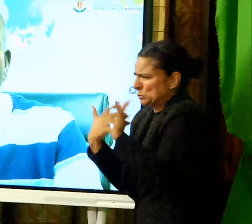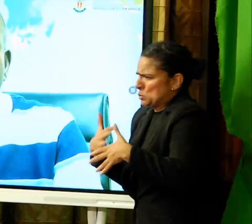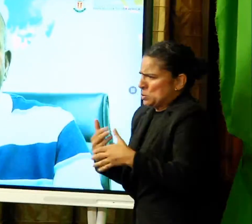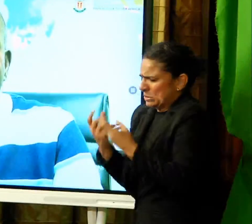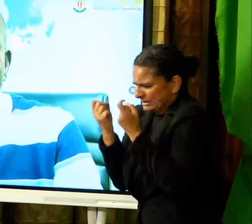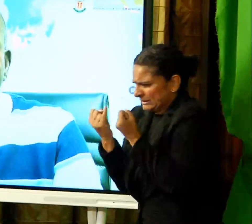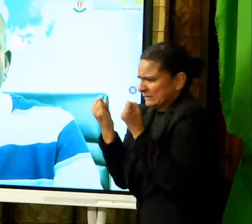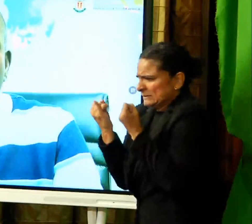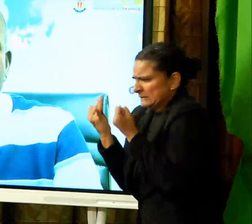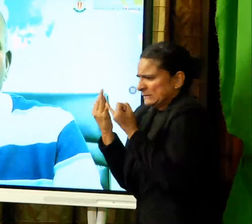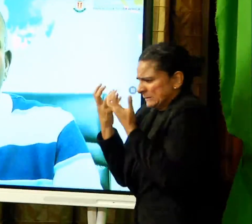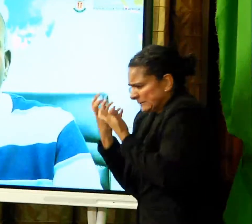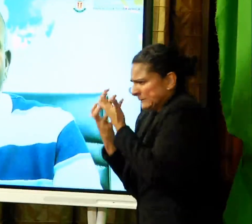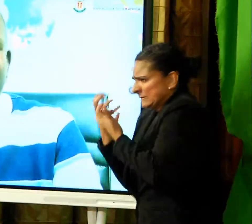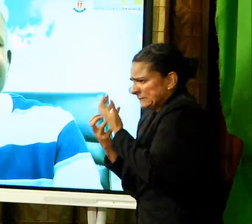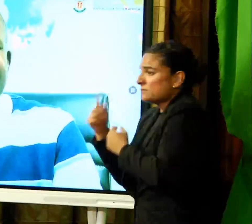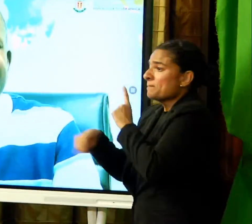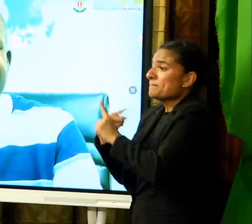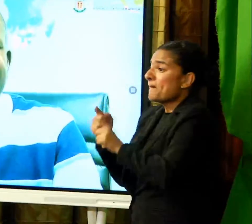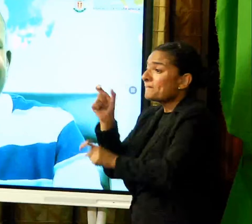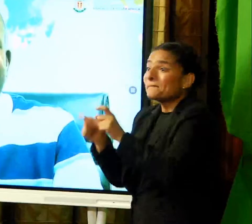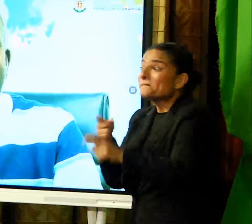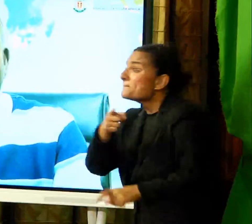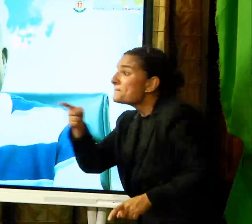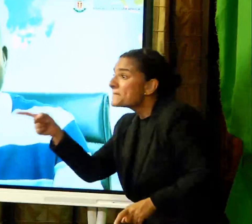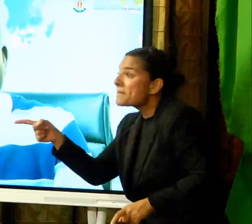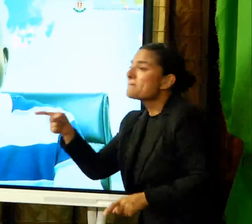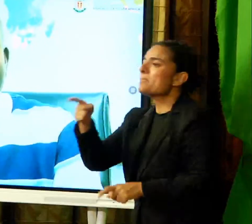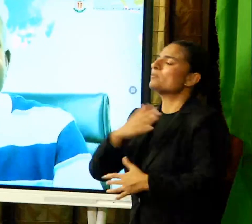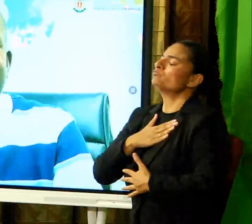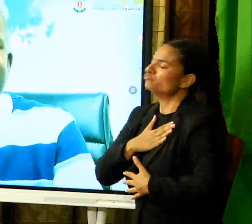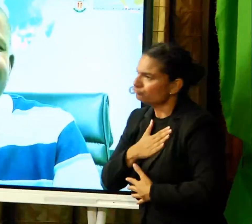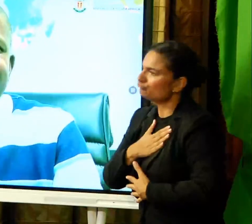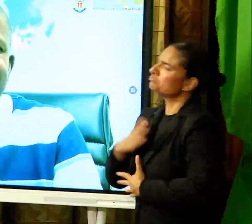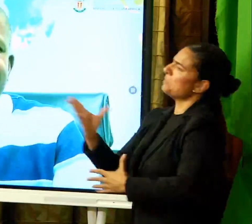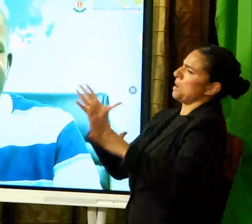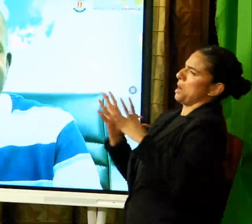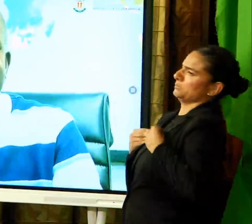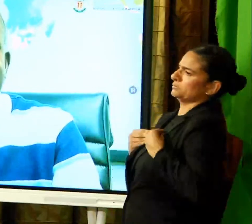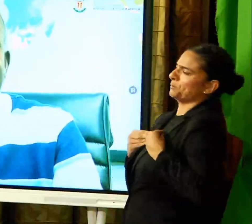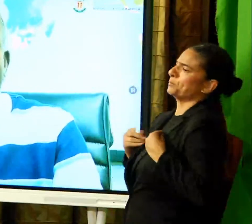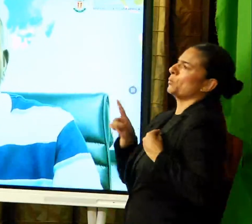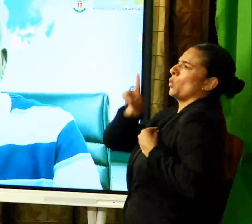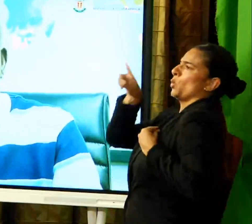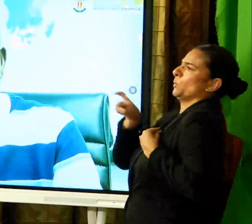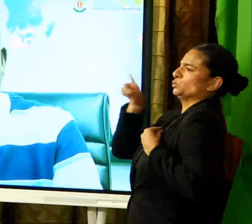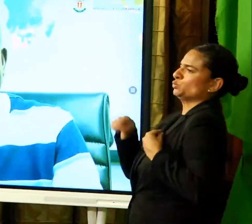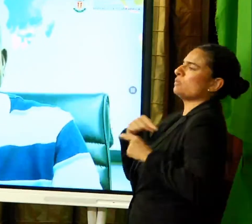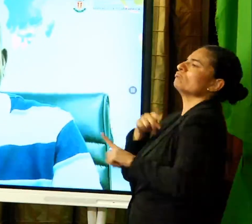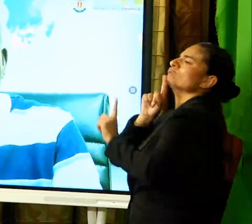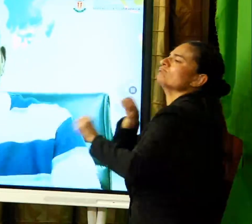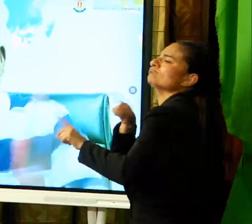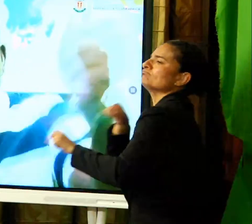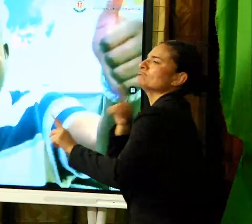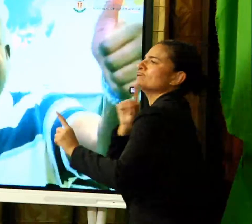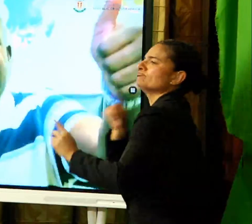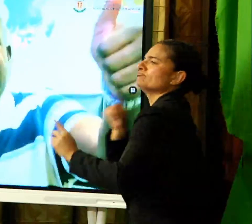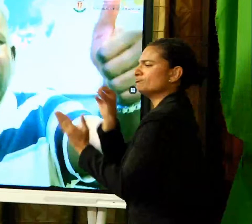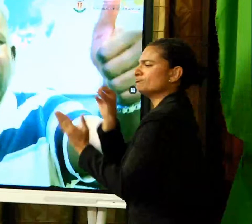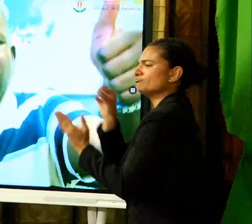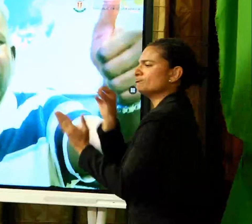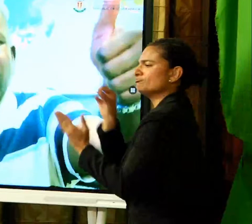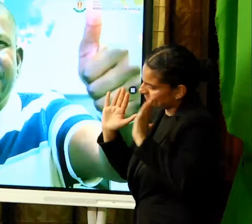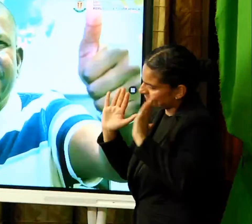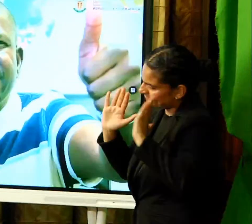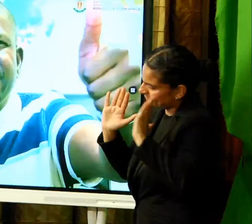who opened their doors to be counted. I must emphasize that our biggest thumbs goes